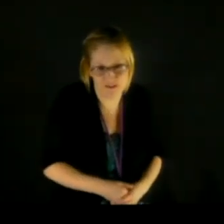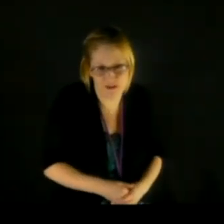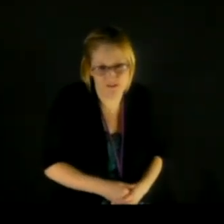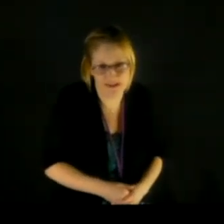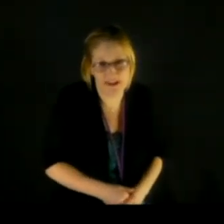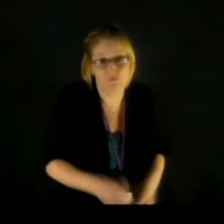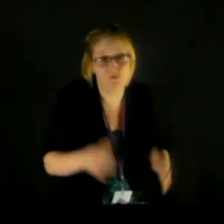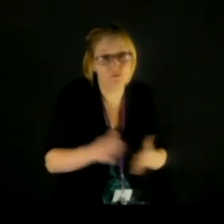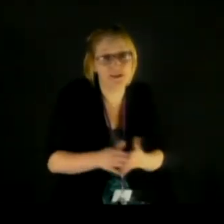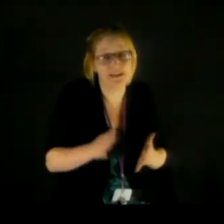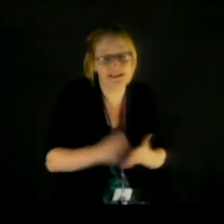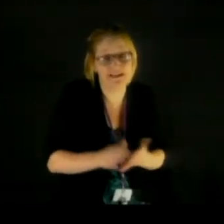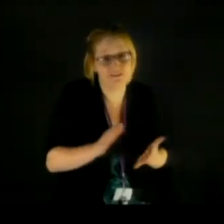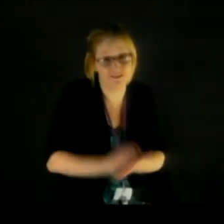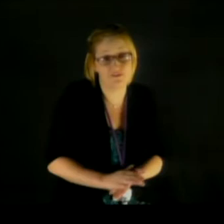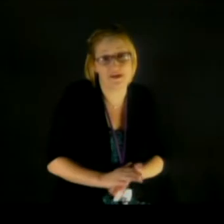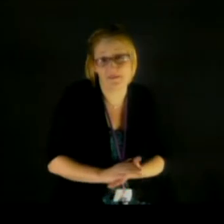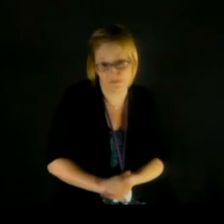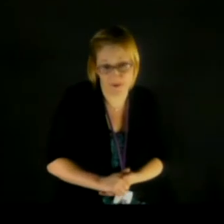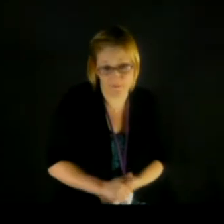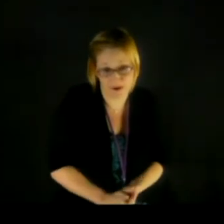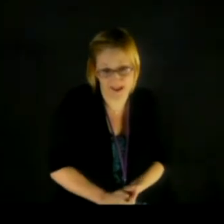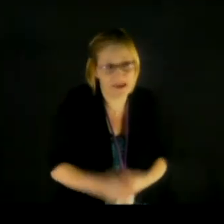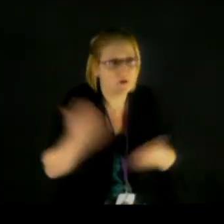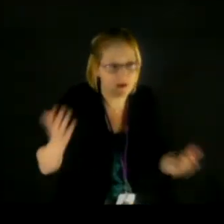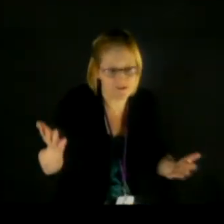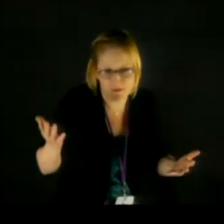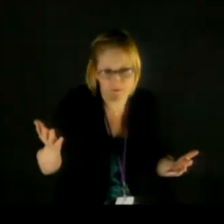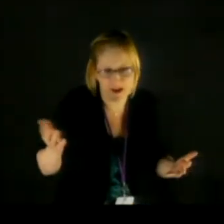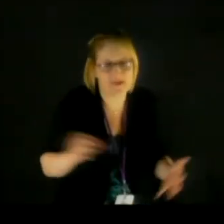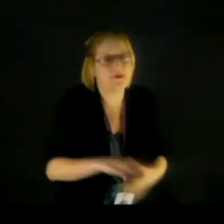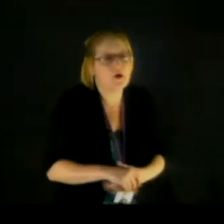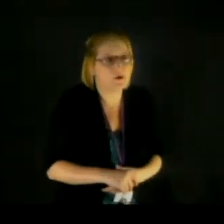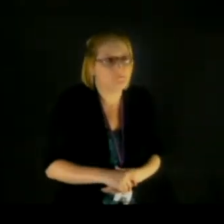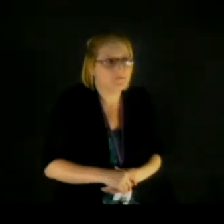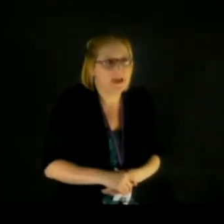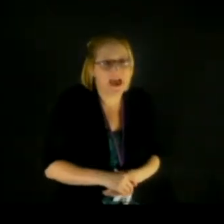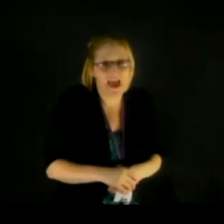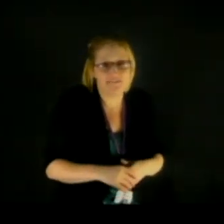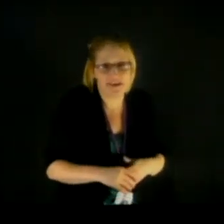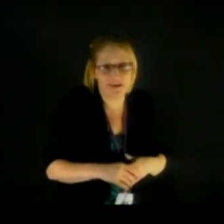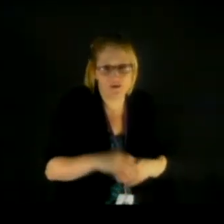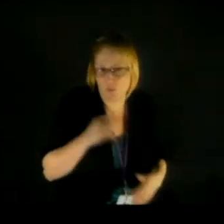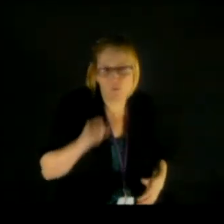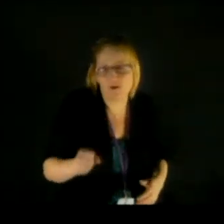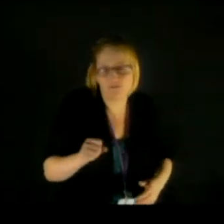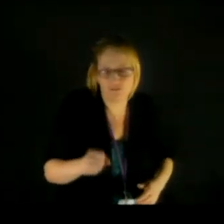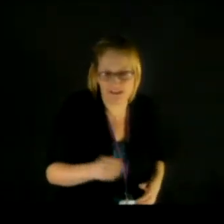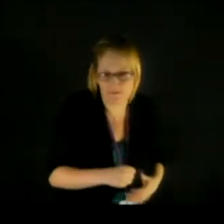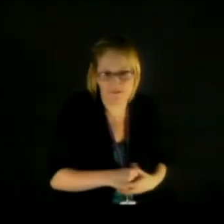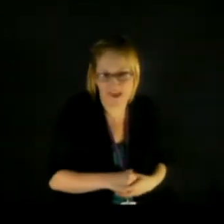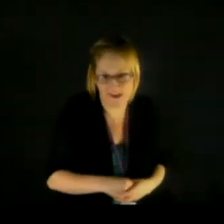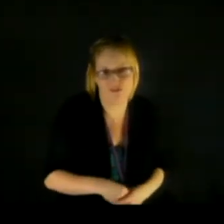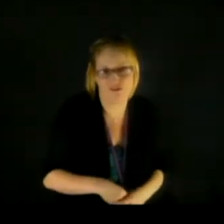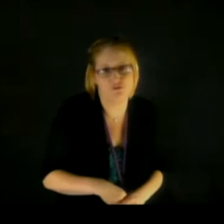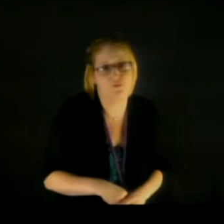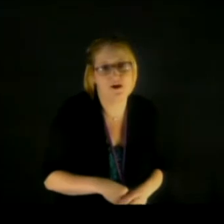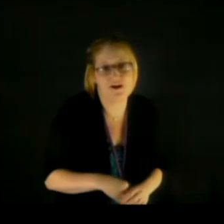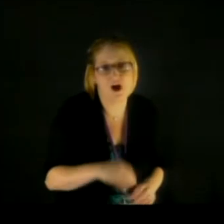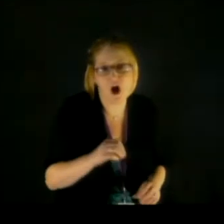videos in, and we really need you to do that by spring break. Why spring break? Well, I have a wonderful team of editors who are hard